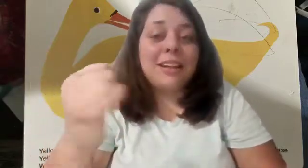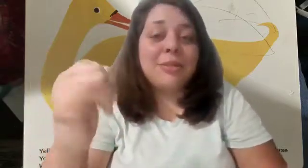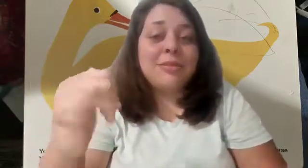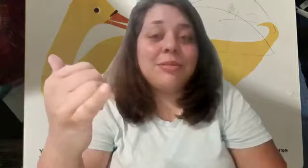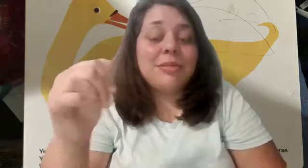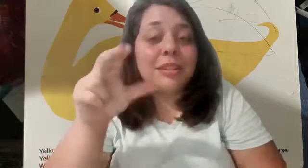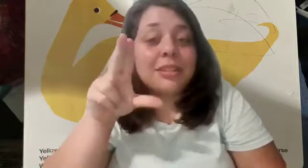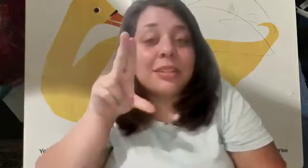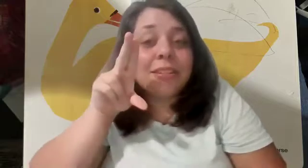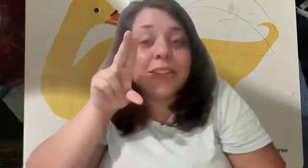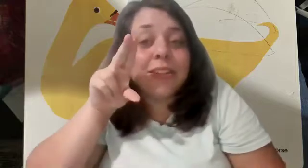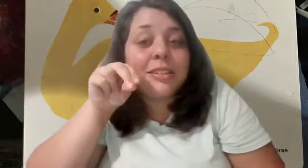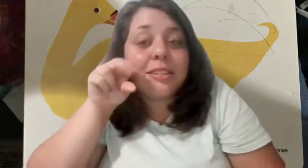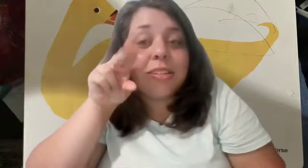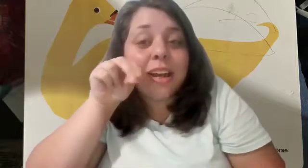Yellow